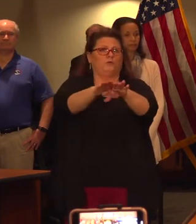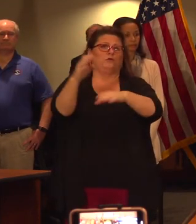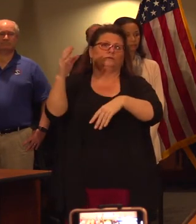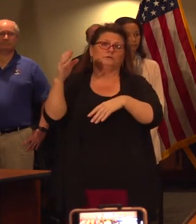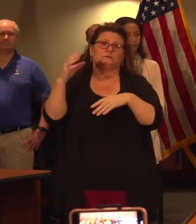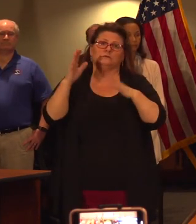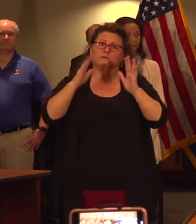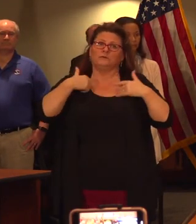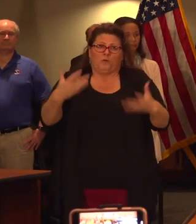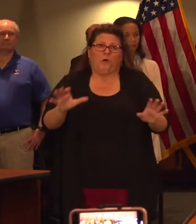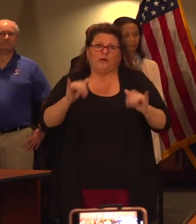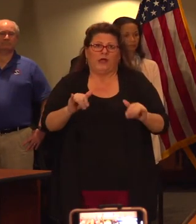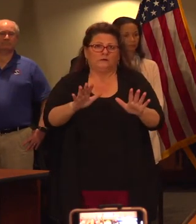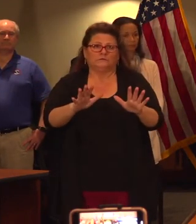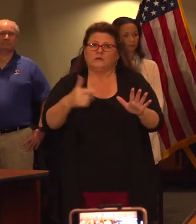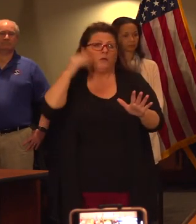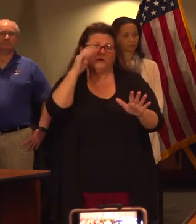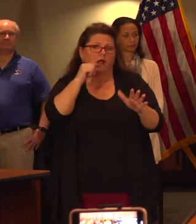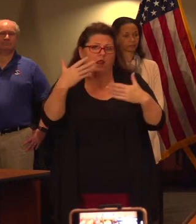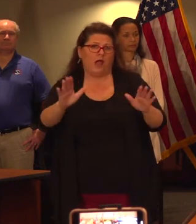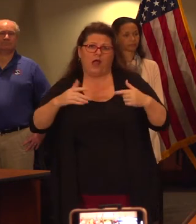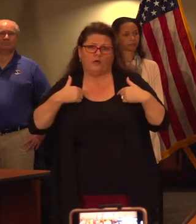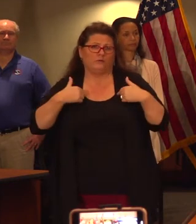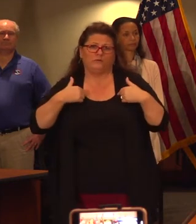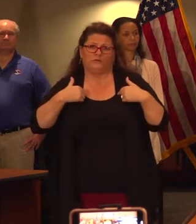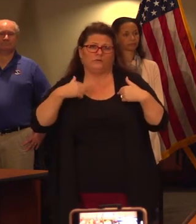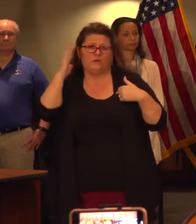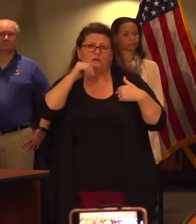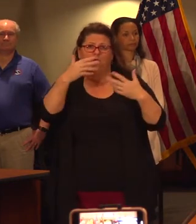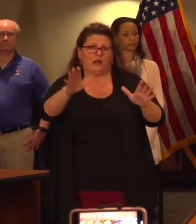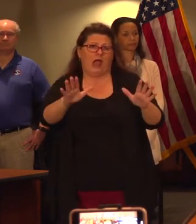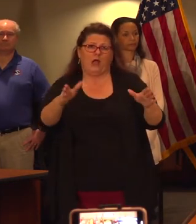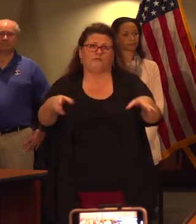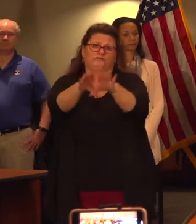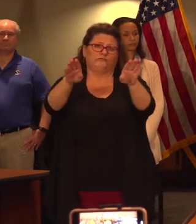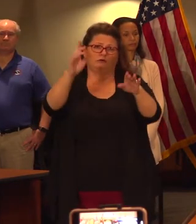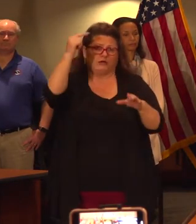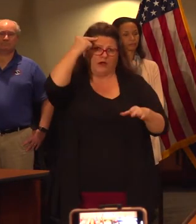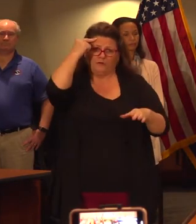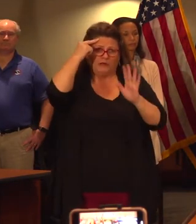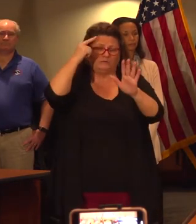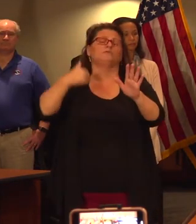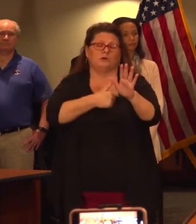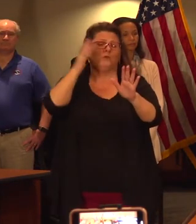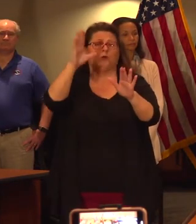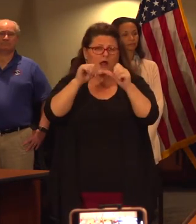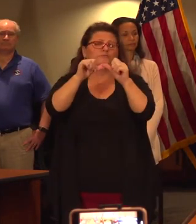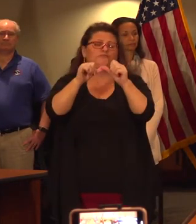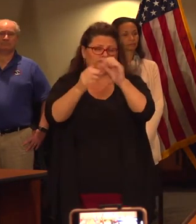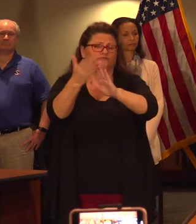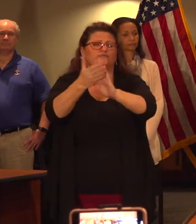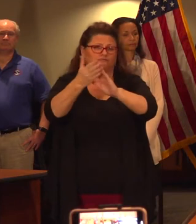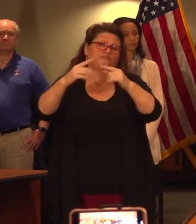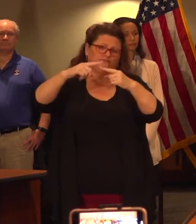about having the government shut down. We will not let the government shut down, and it will continue on into the next fiscal year. A